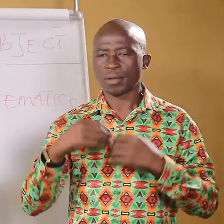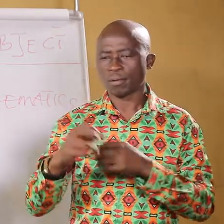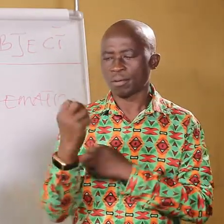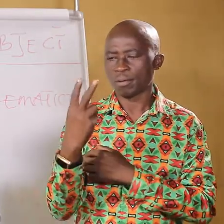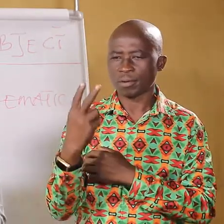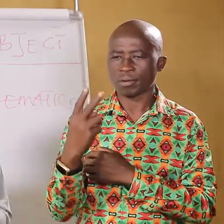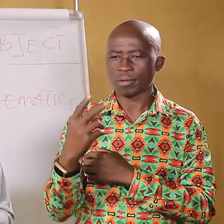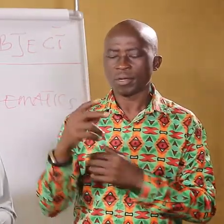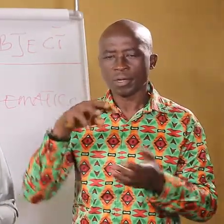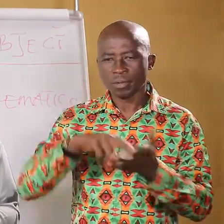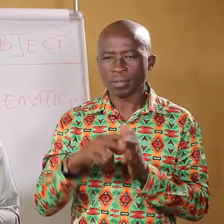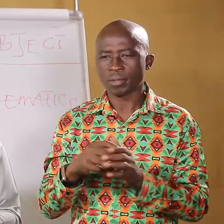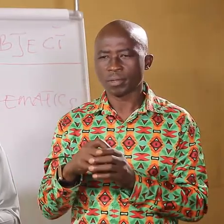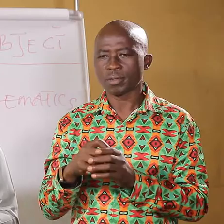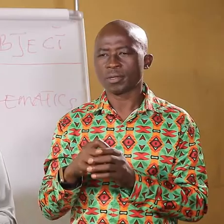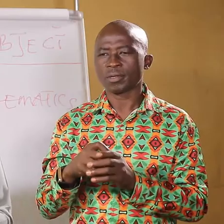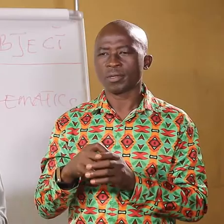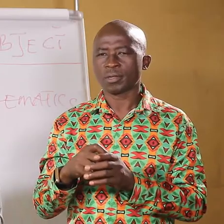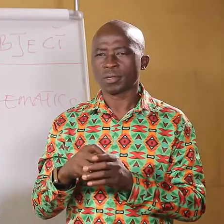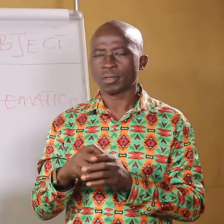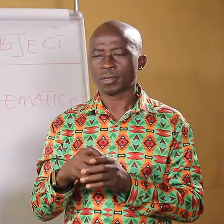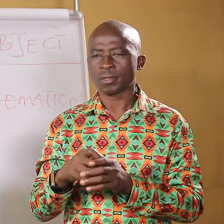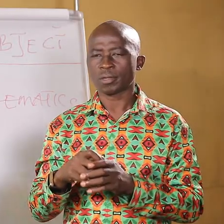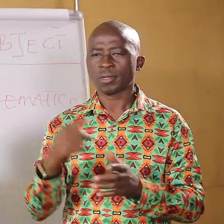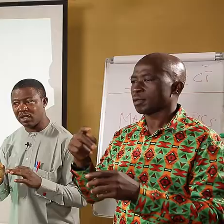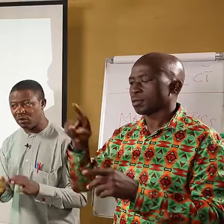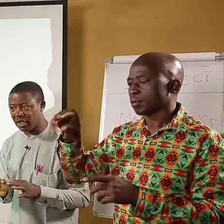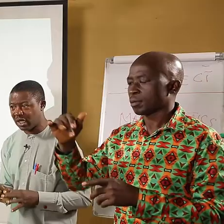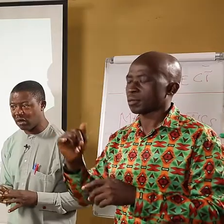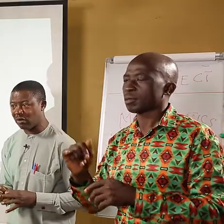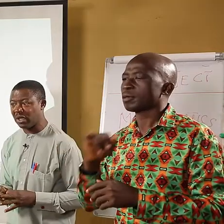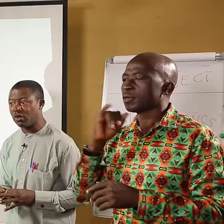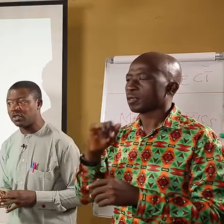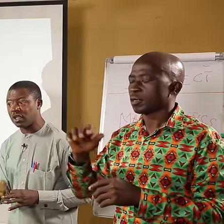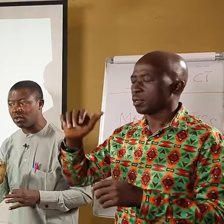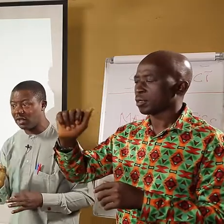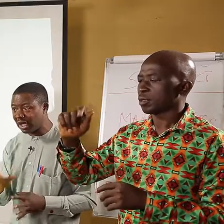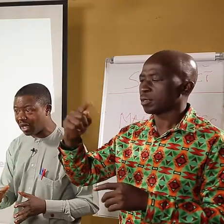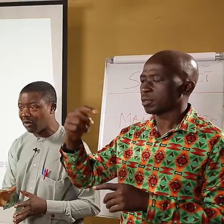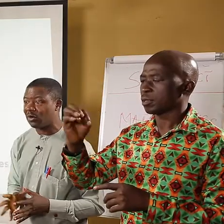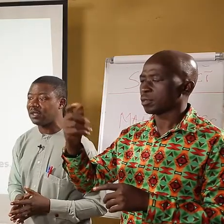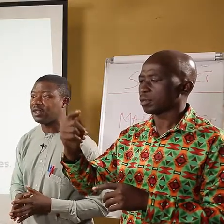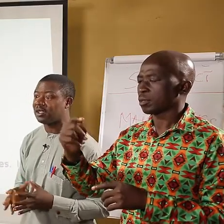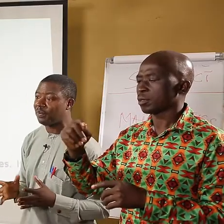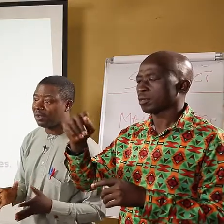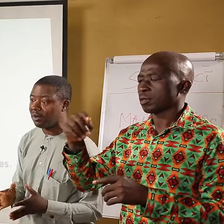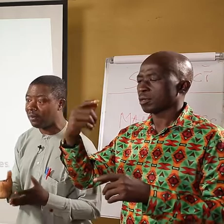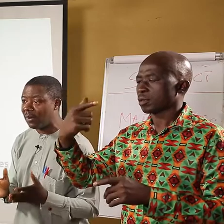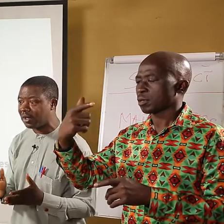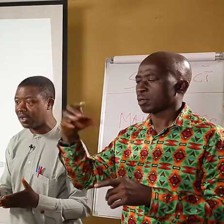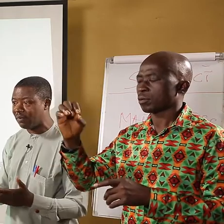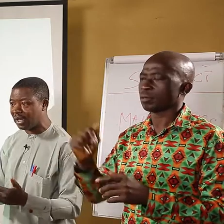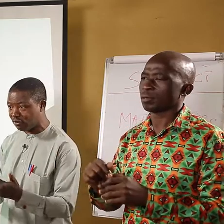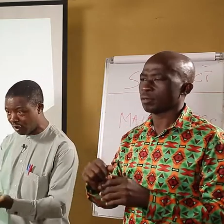the polygon is a dodecagon. The polygon is a dodecagon because a dodecagon is a